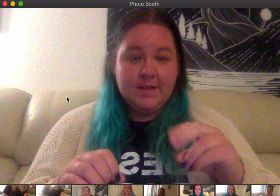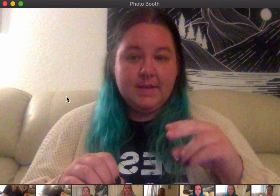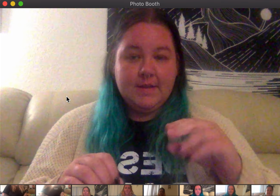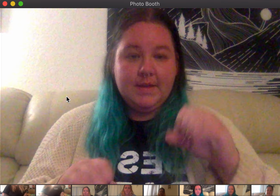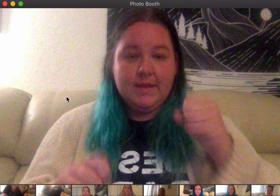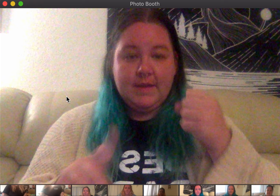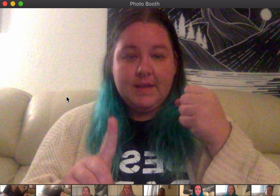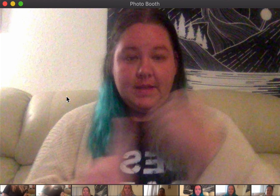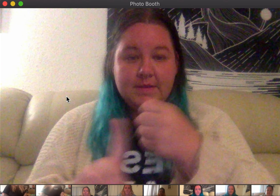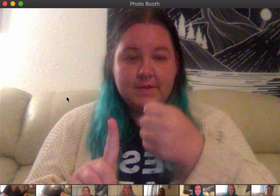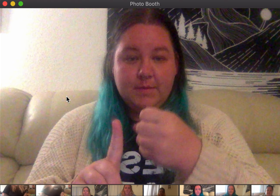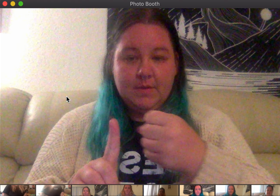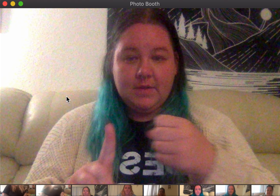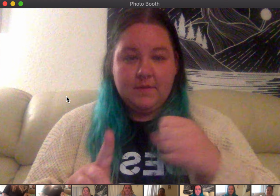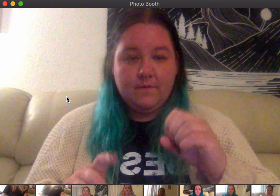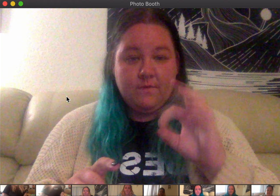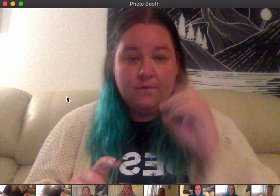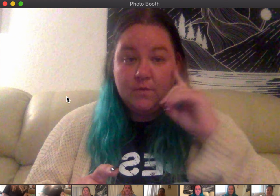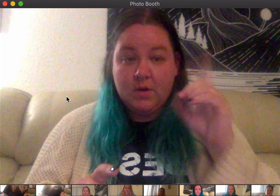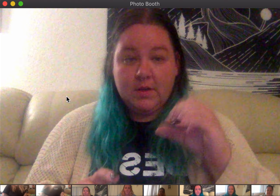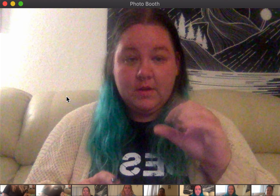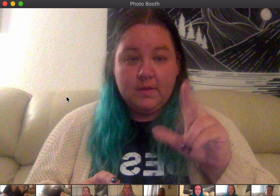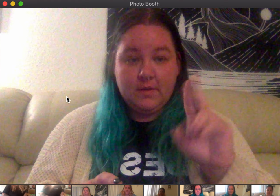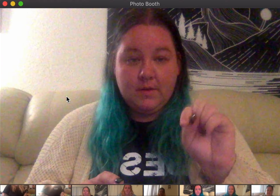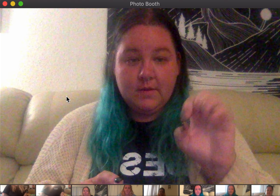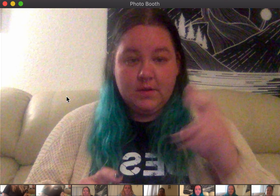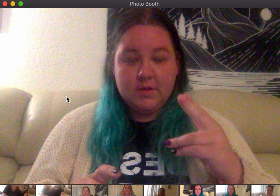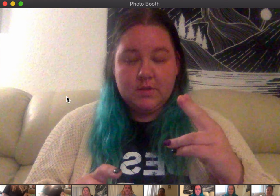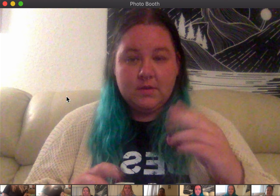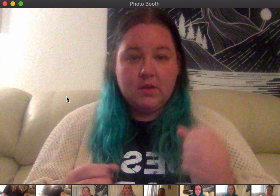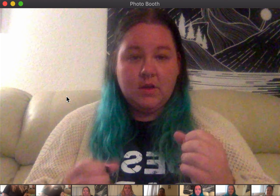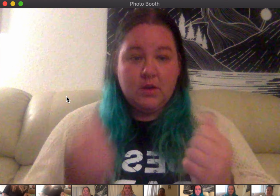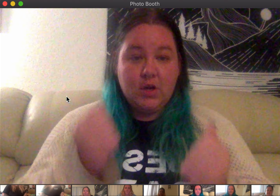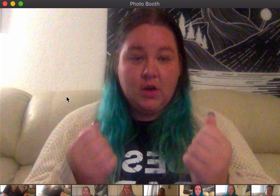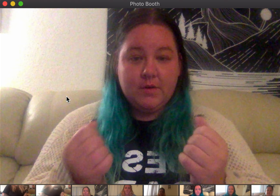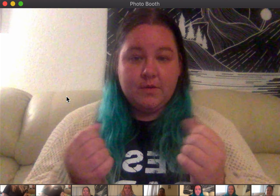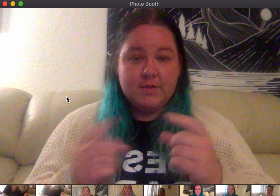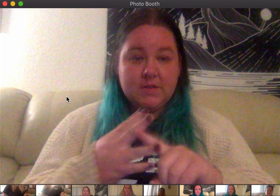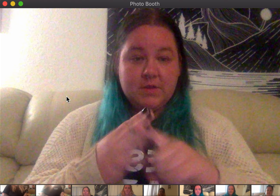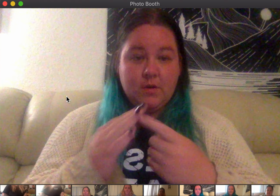spot, letting out the clutch, the car will start rolling, and then you push the clutch back in, and then you stop. And then you let the clutch out, and the car will start rolling